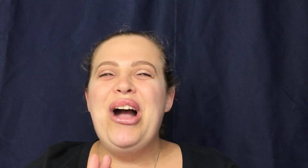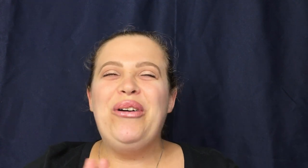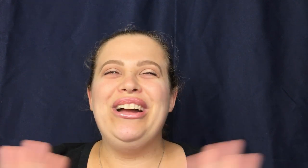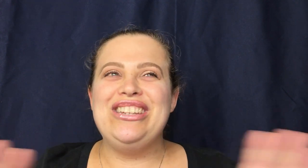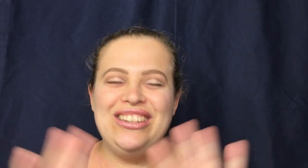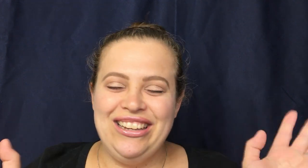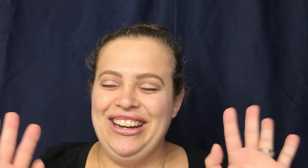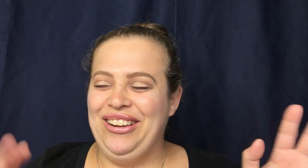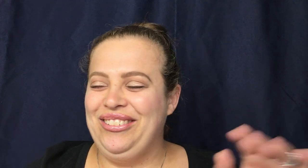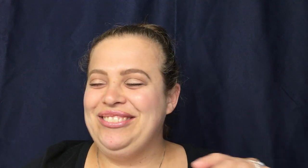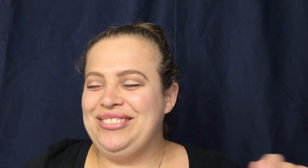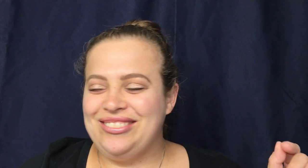which, you know,